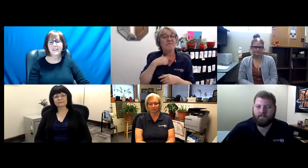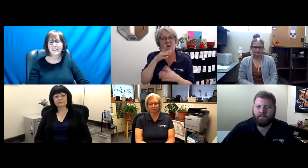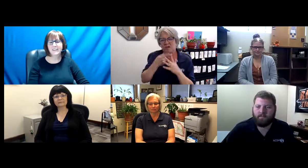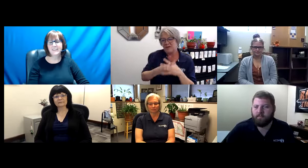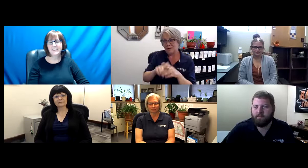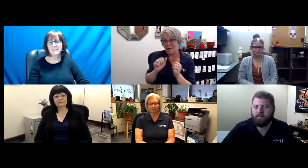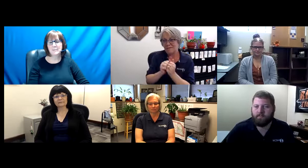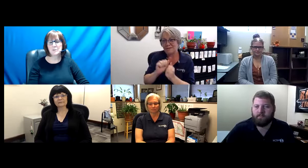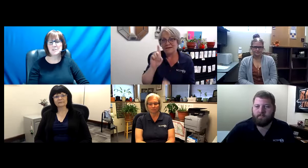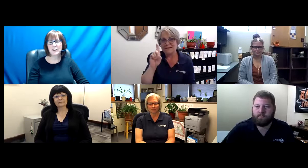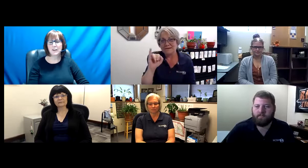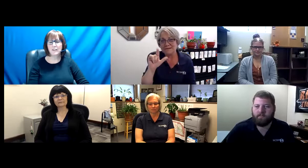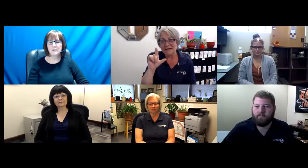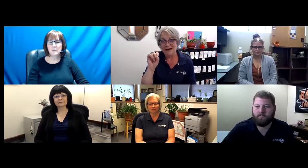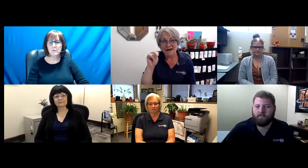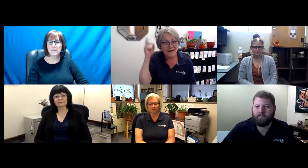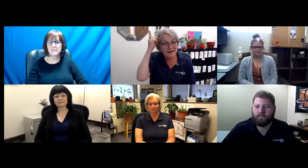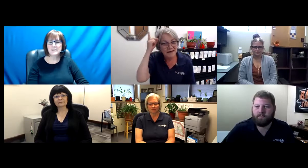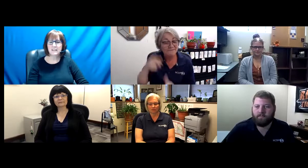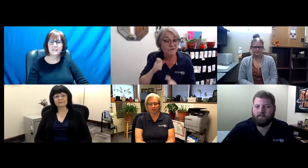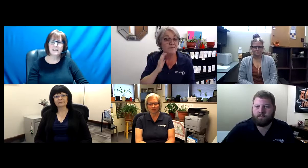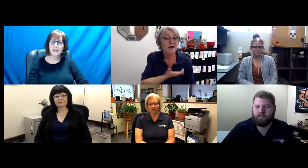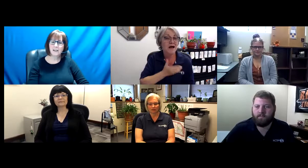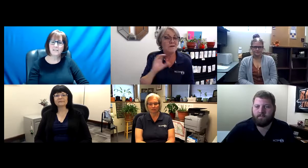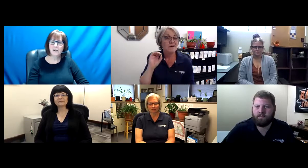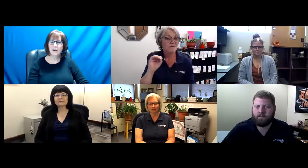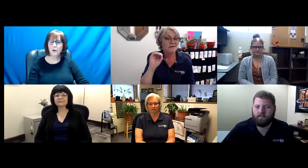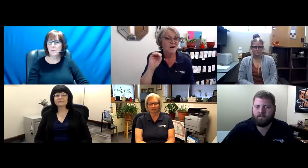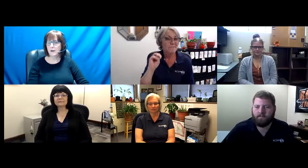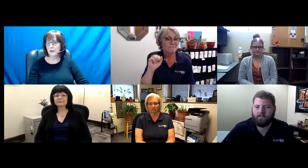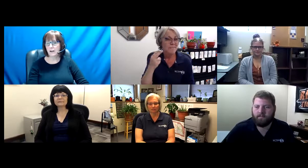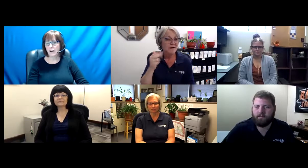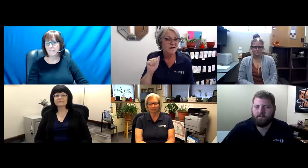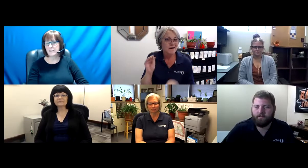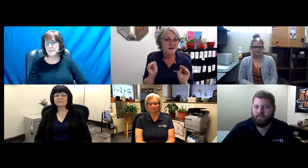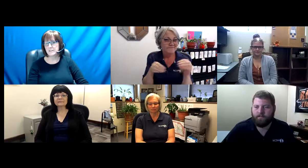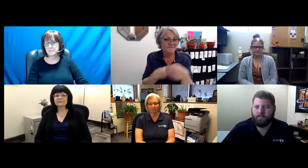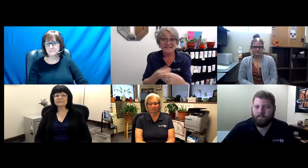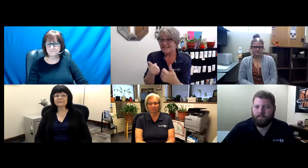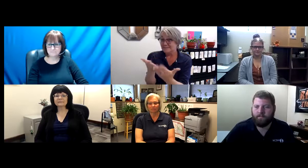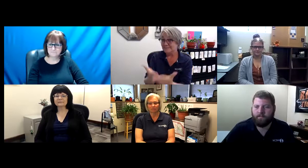And we'll start off with Dylan out of our Omaha office.